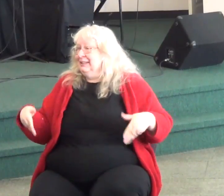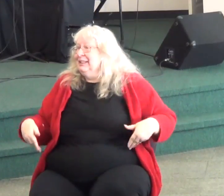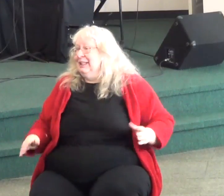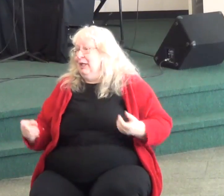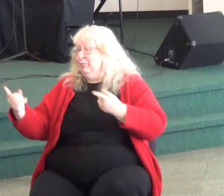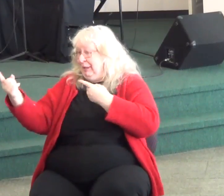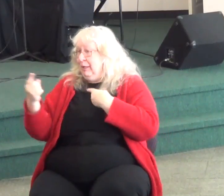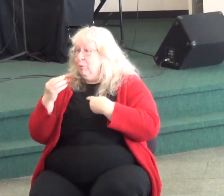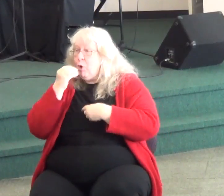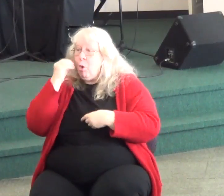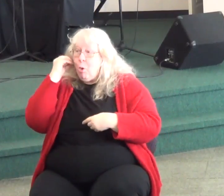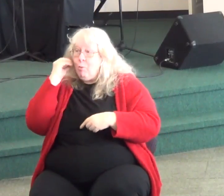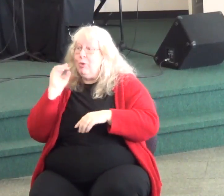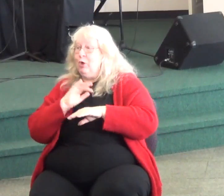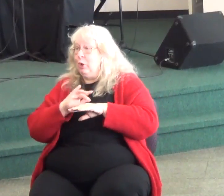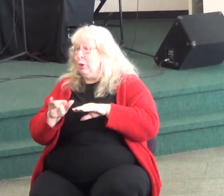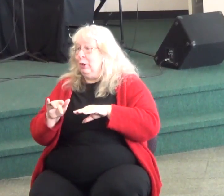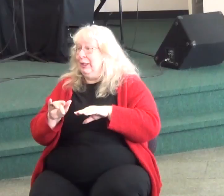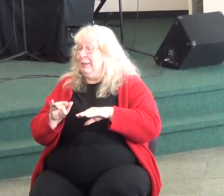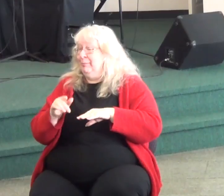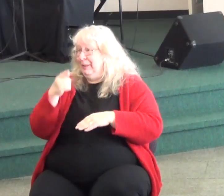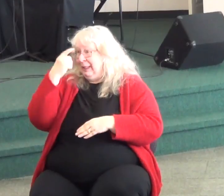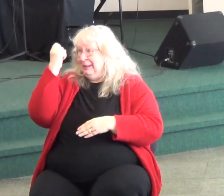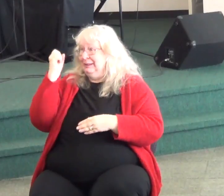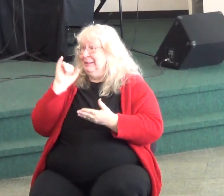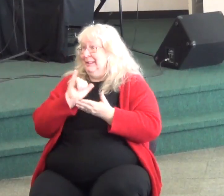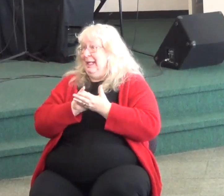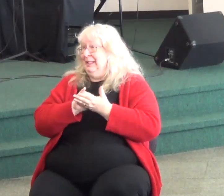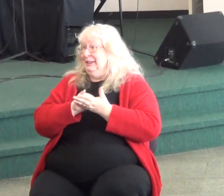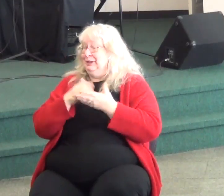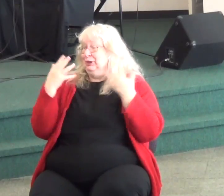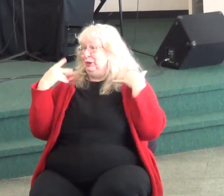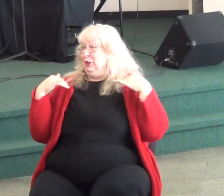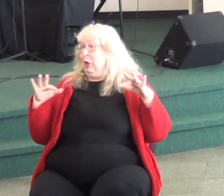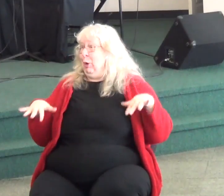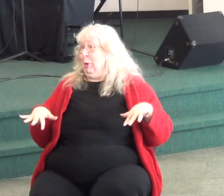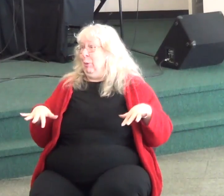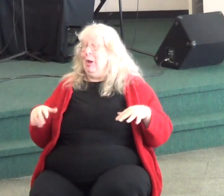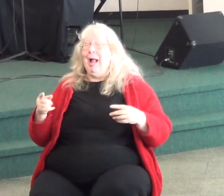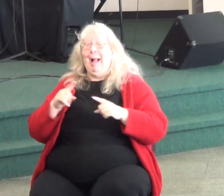But thank God that was down there.